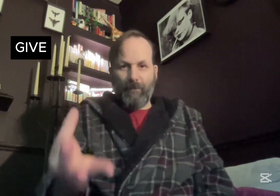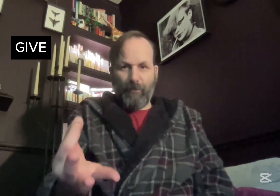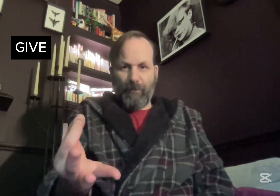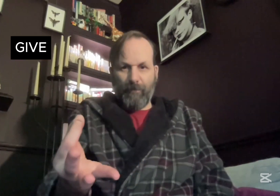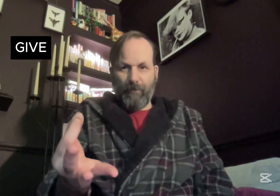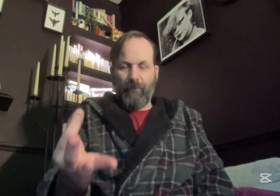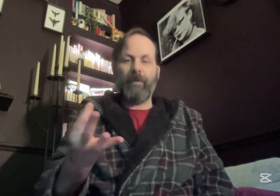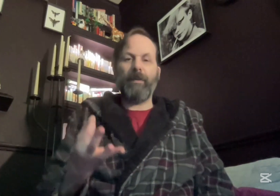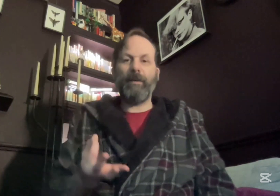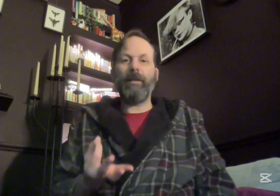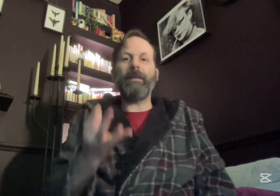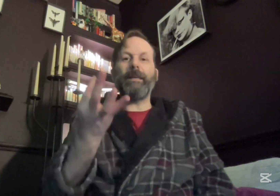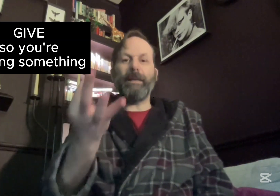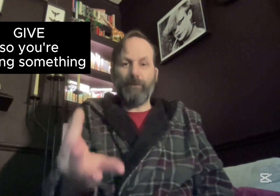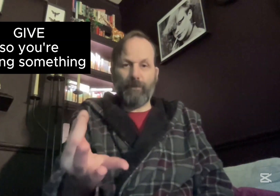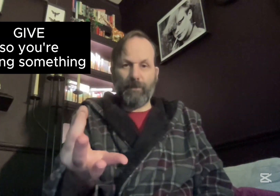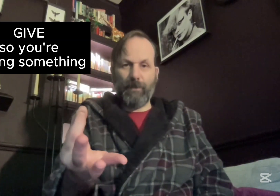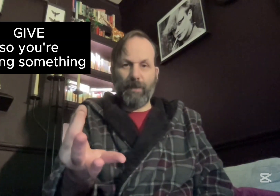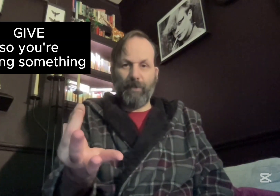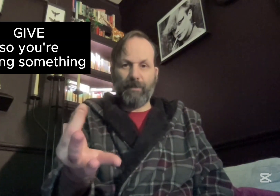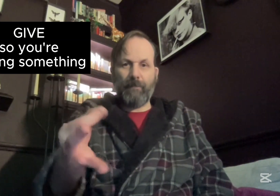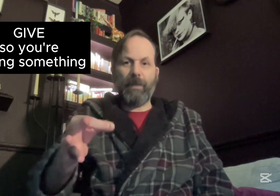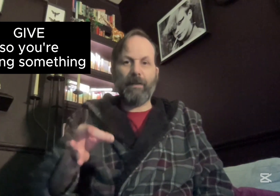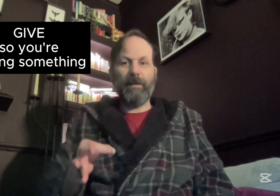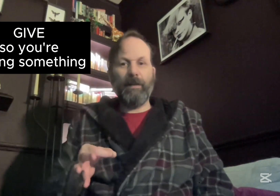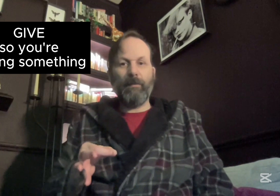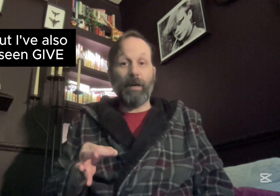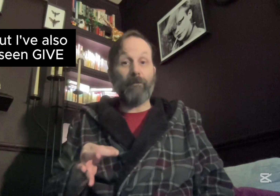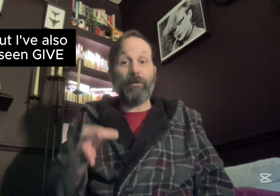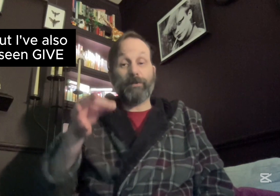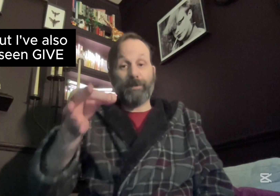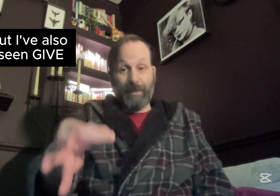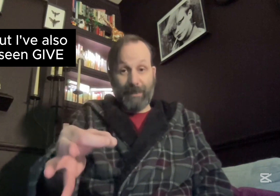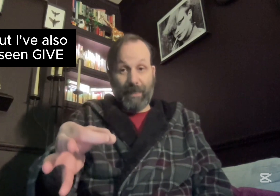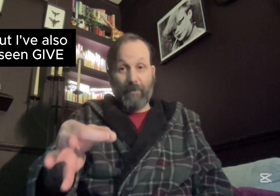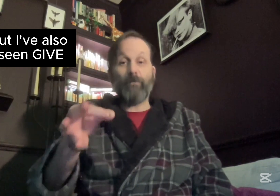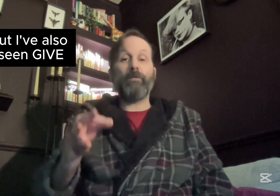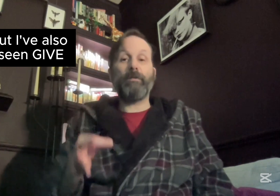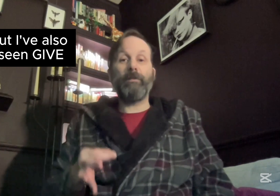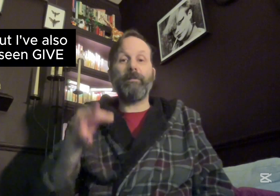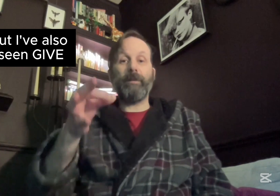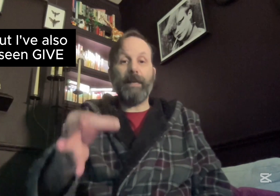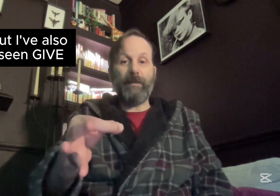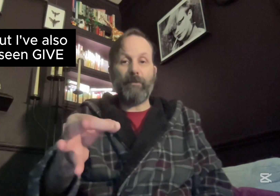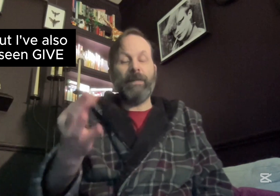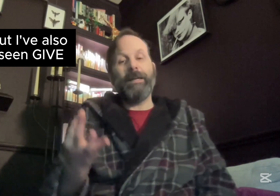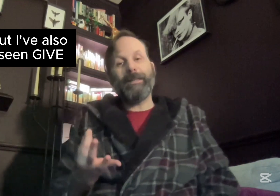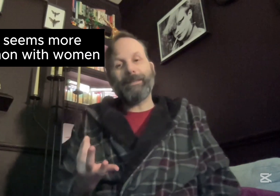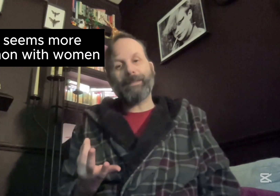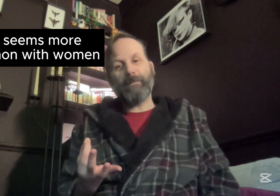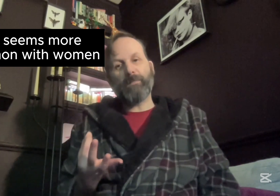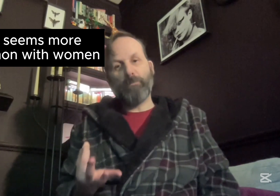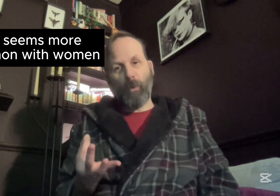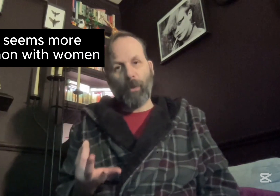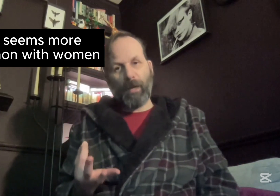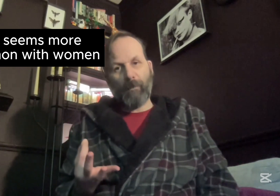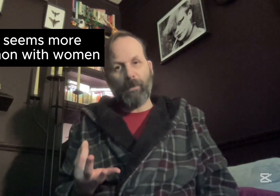give, give. So you're giving something, but I've also seen give, give. This seems more common